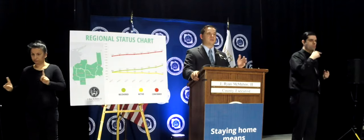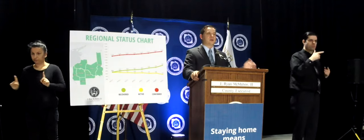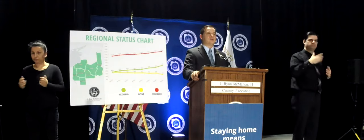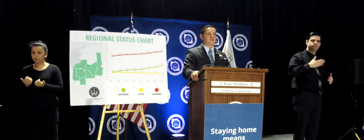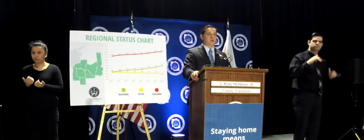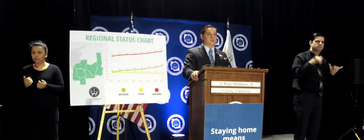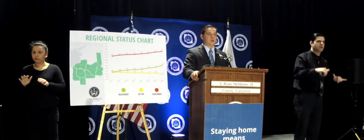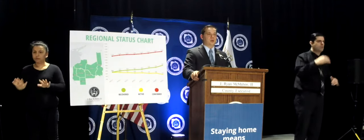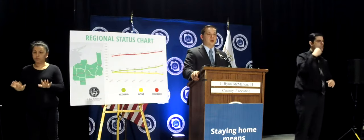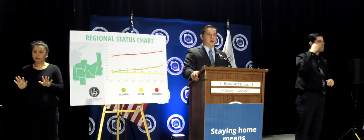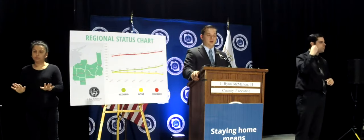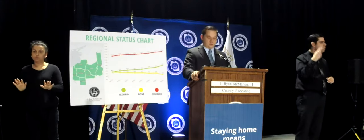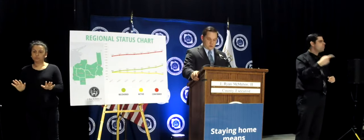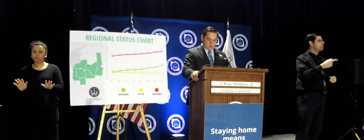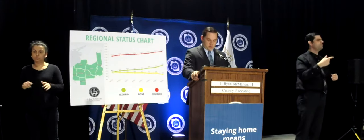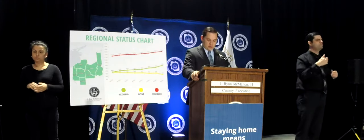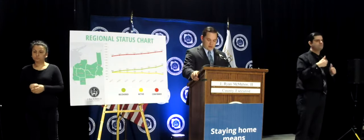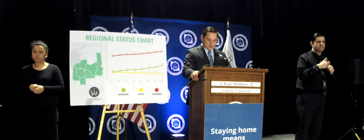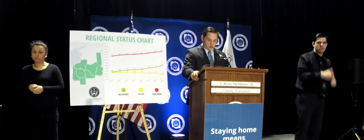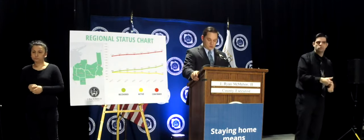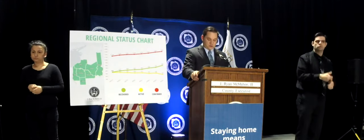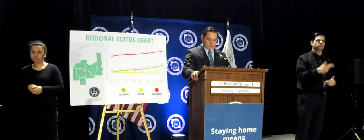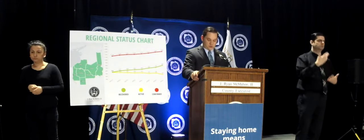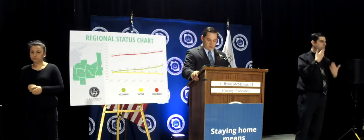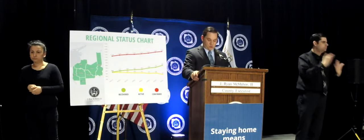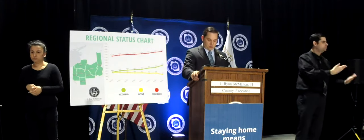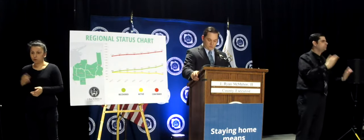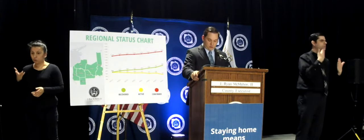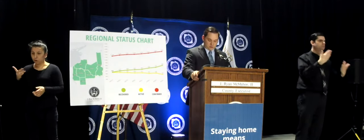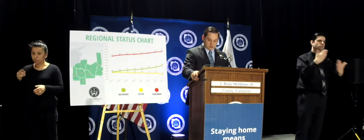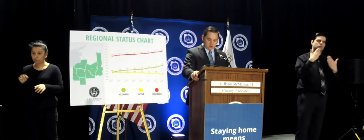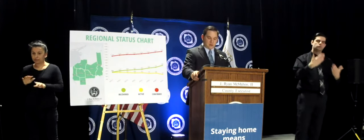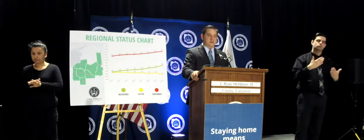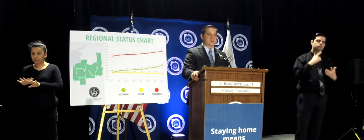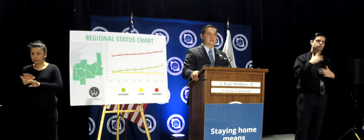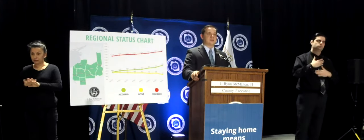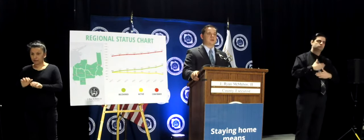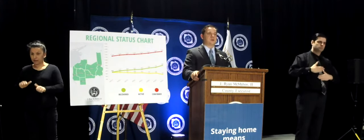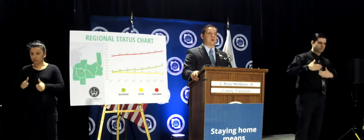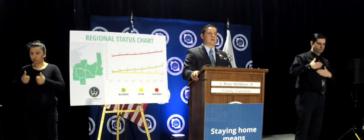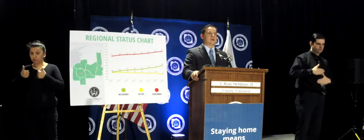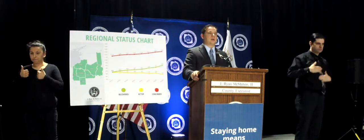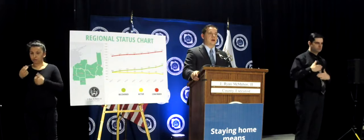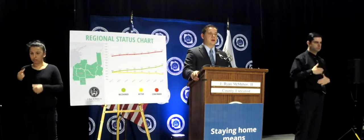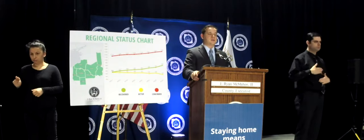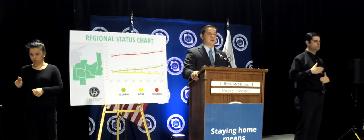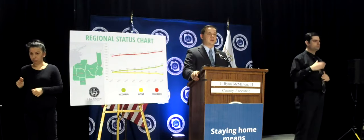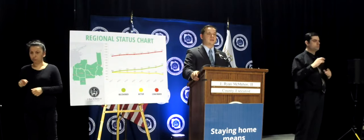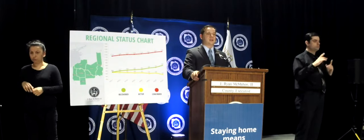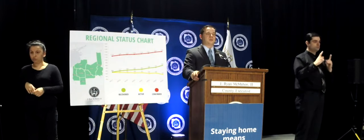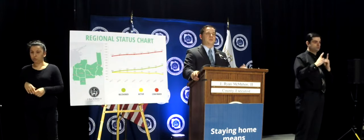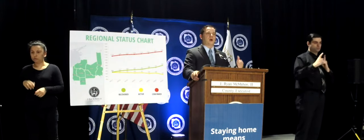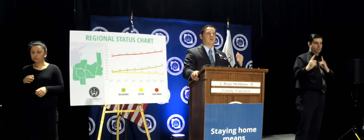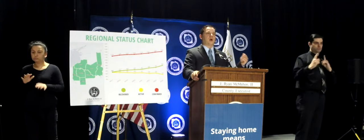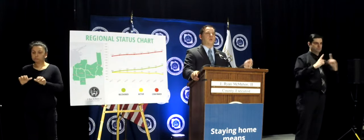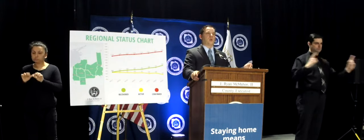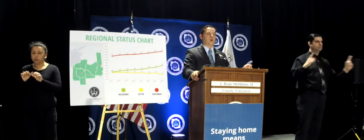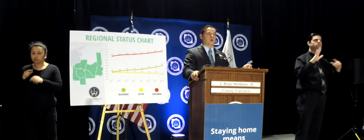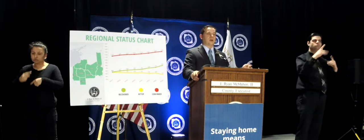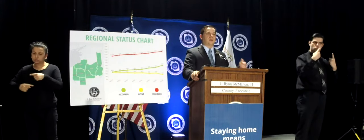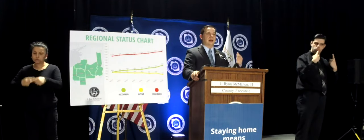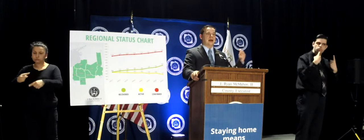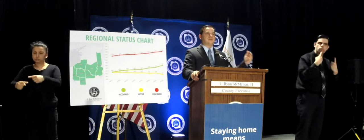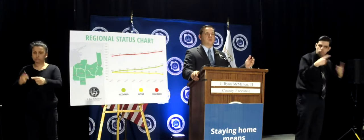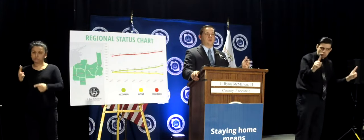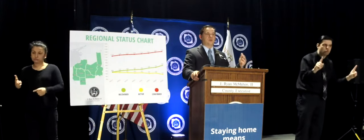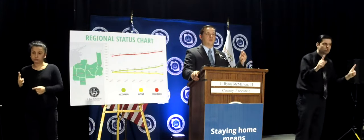now is because of you. So again, social distancing is working for us. Let's continue to do it. Certainly it's going to be part of our world,